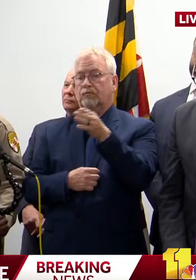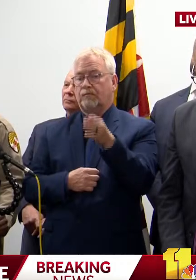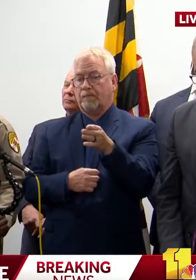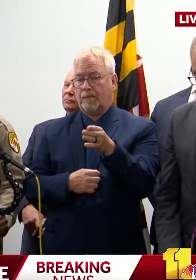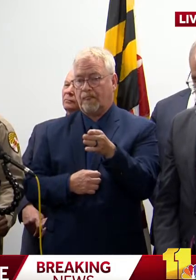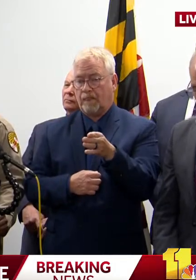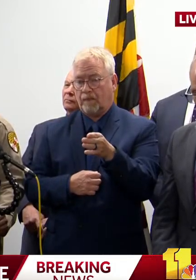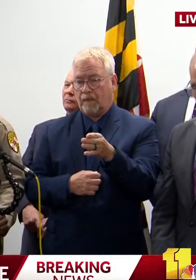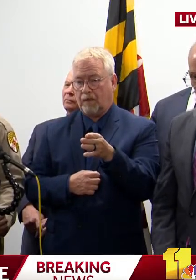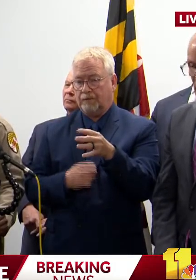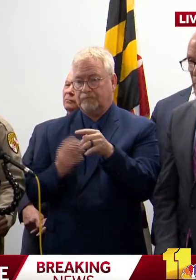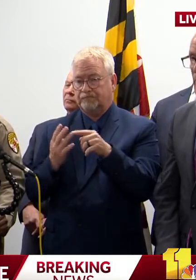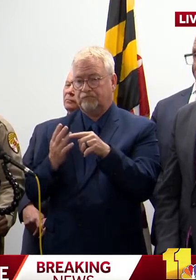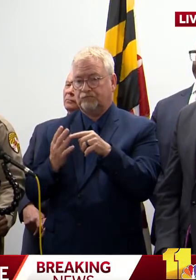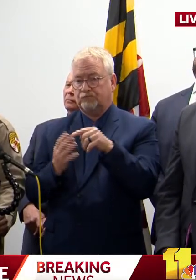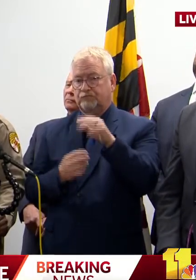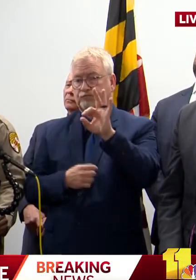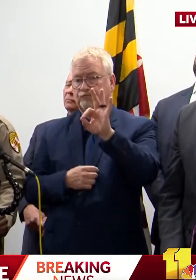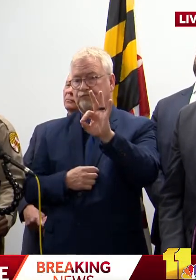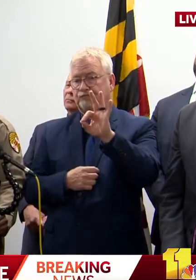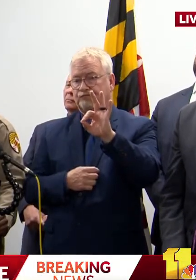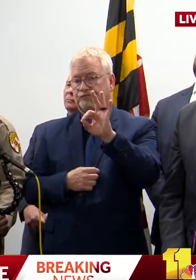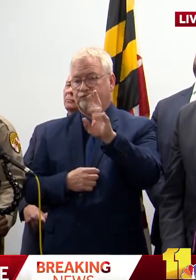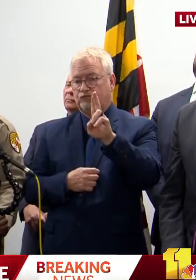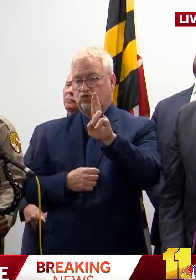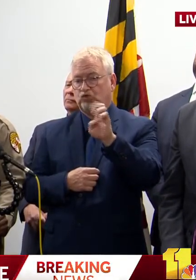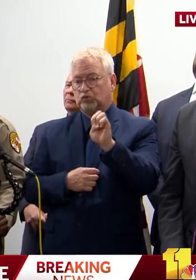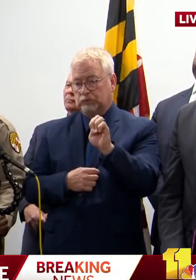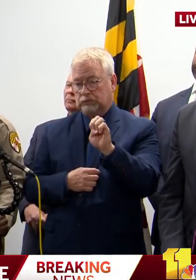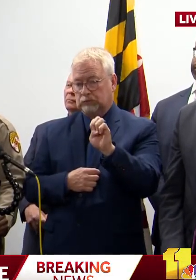Hernandez, last name of Fuentes,